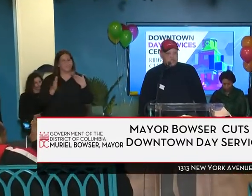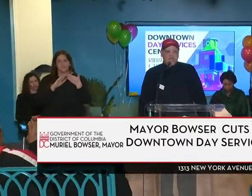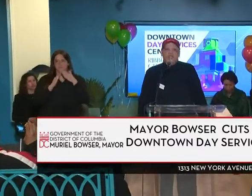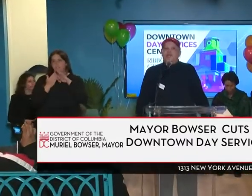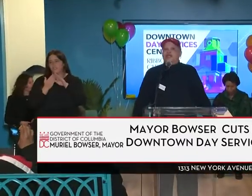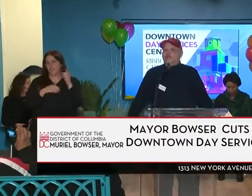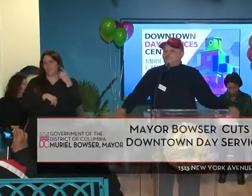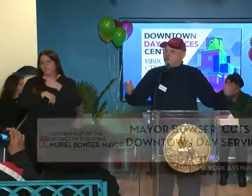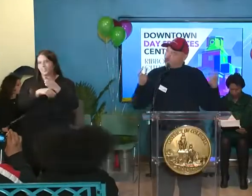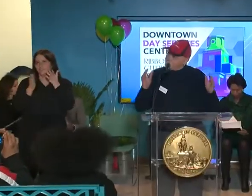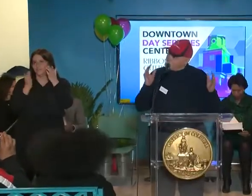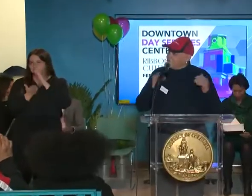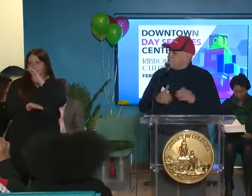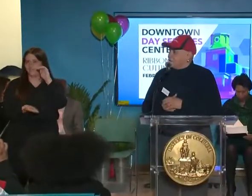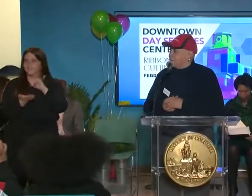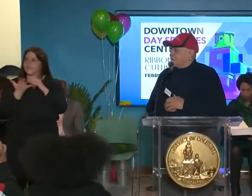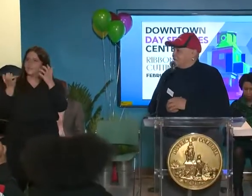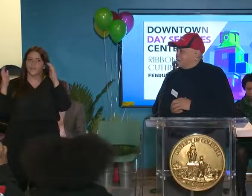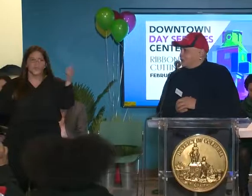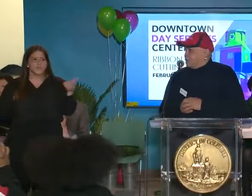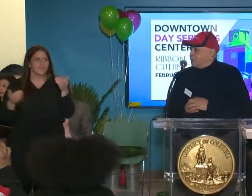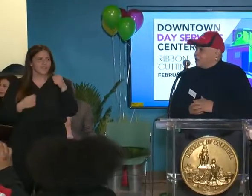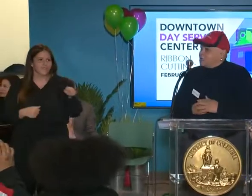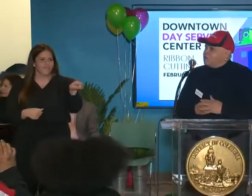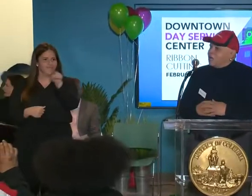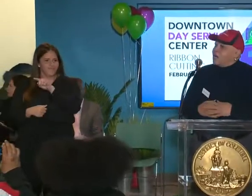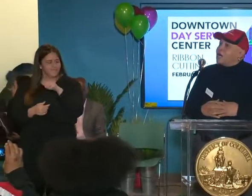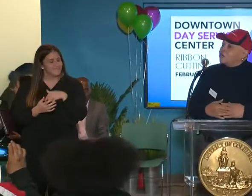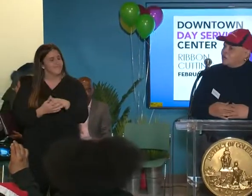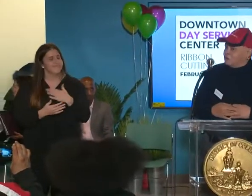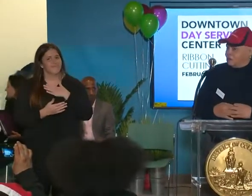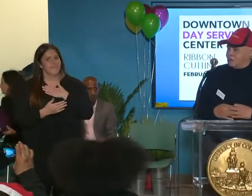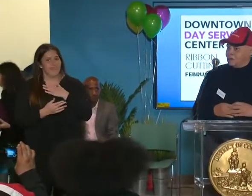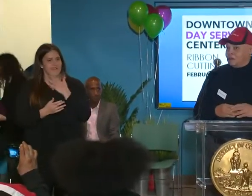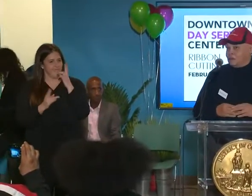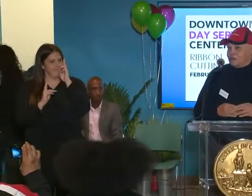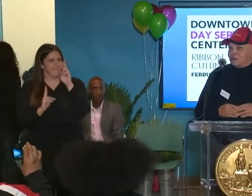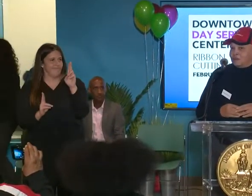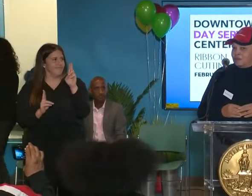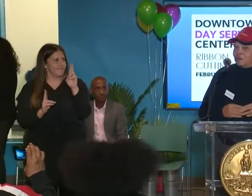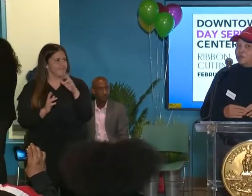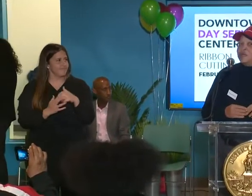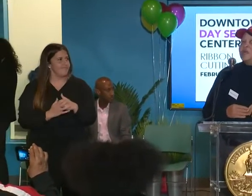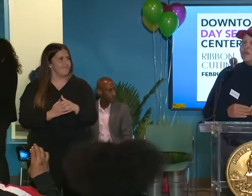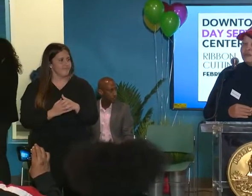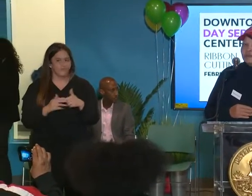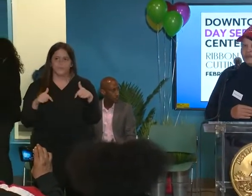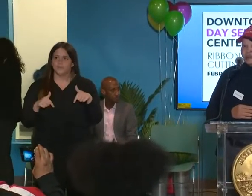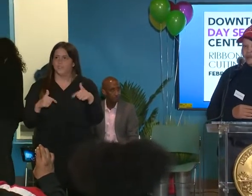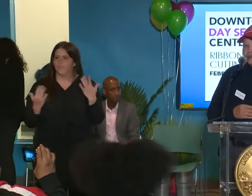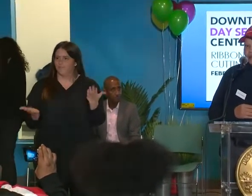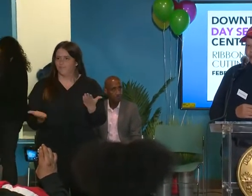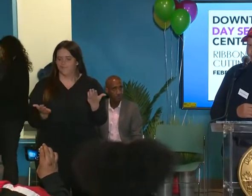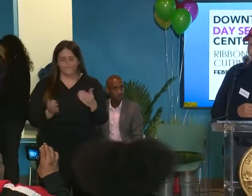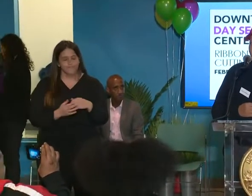Downtown Day Services Center, and I'd like to welcome you. It is my honor to be